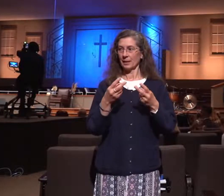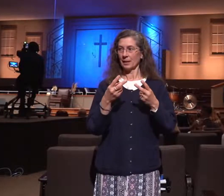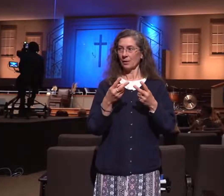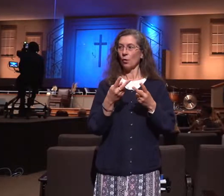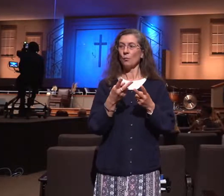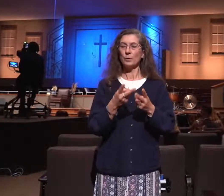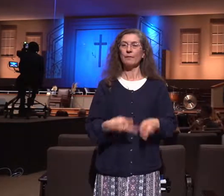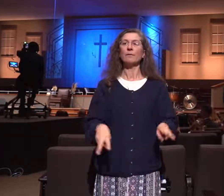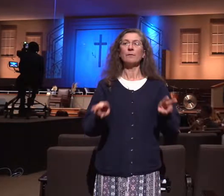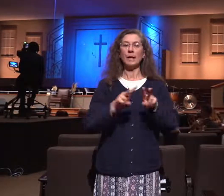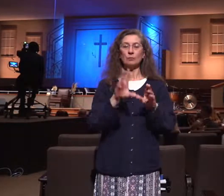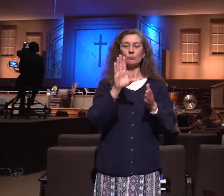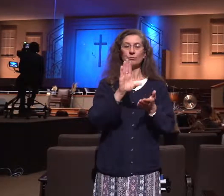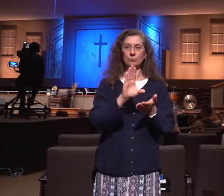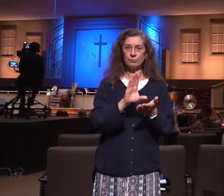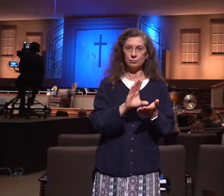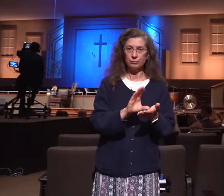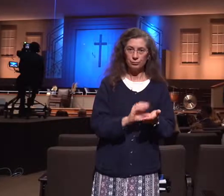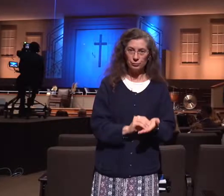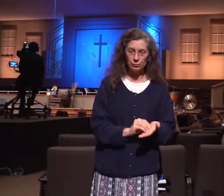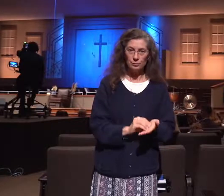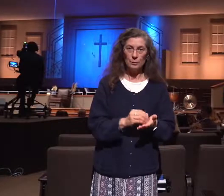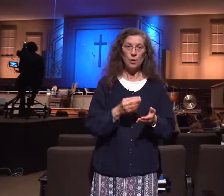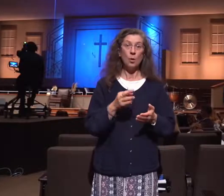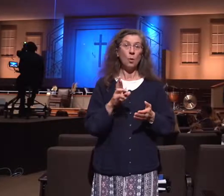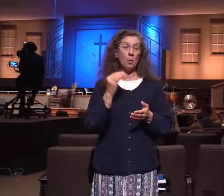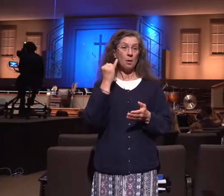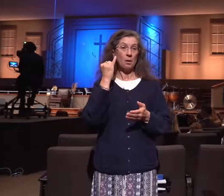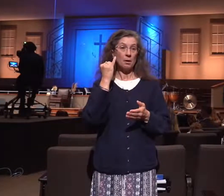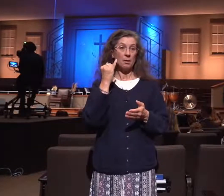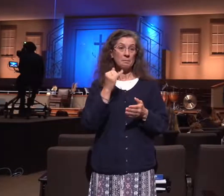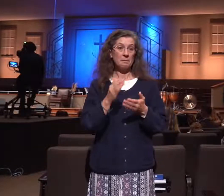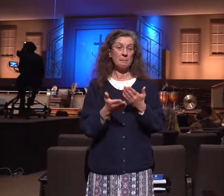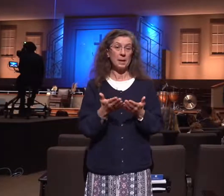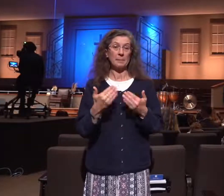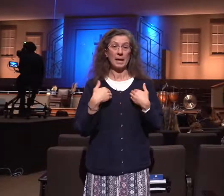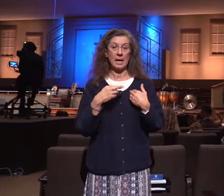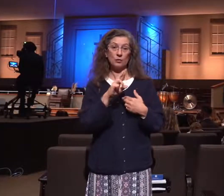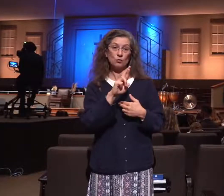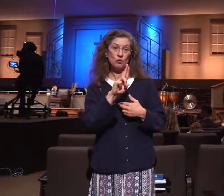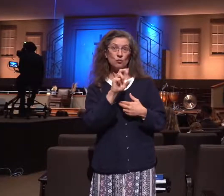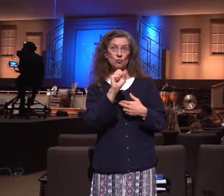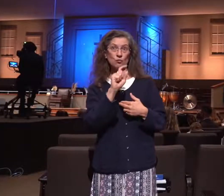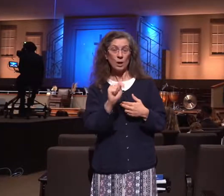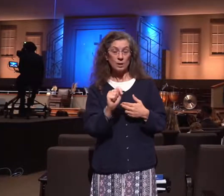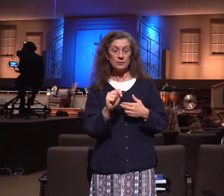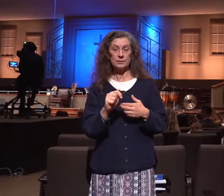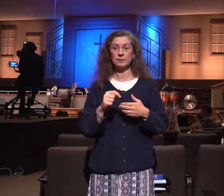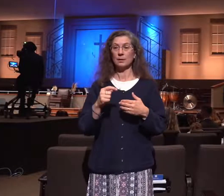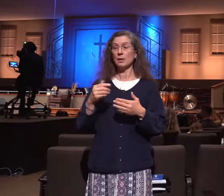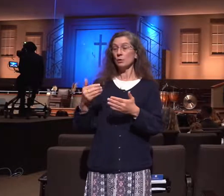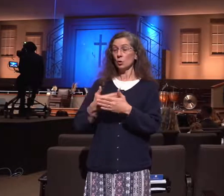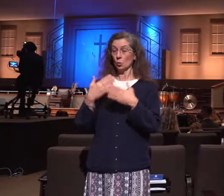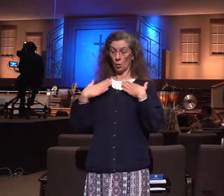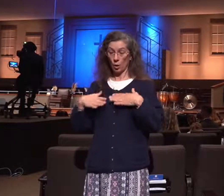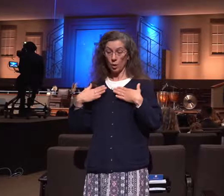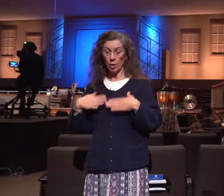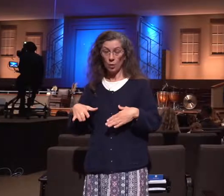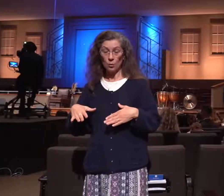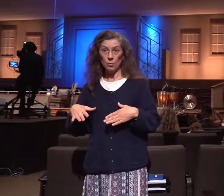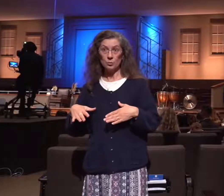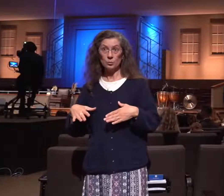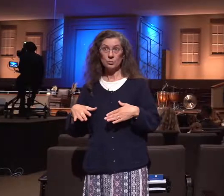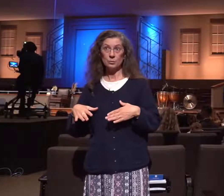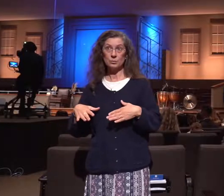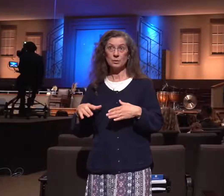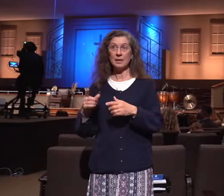have a lot of snow and so forth, it begins to rust. You buy a new suit or a new dress, first thing